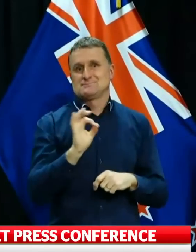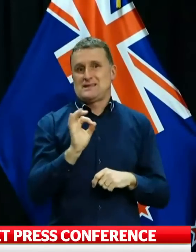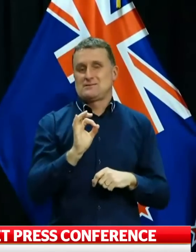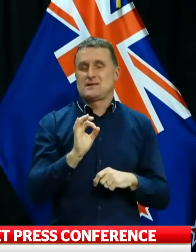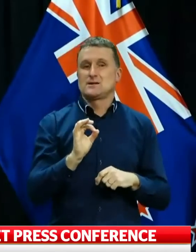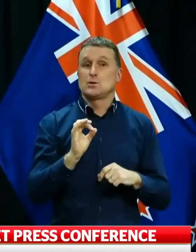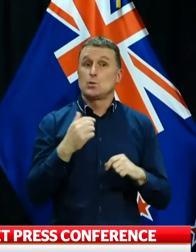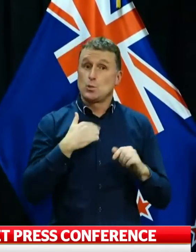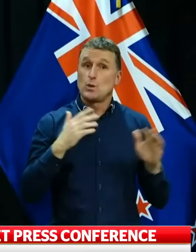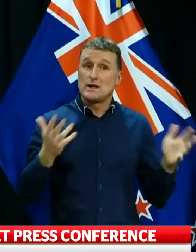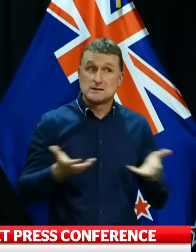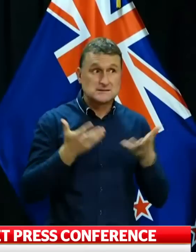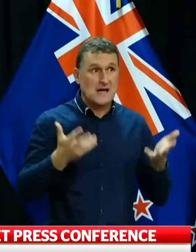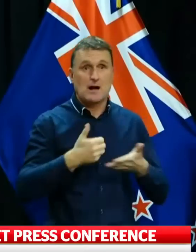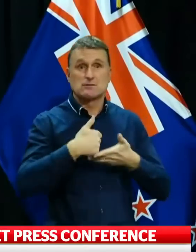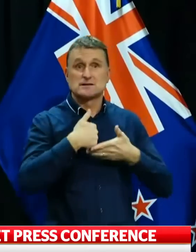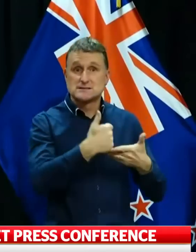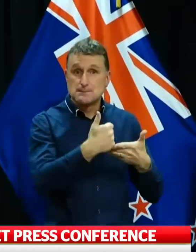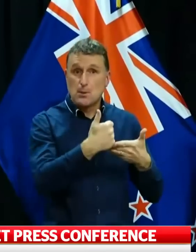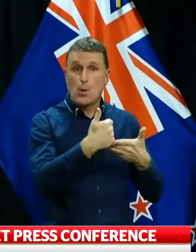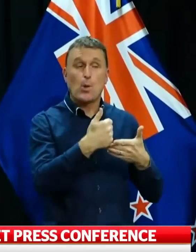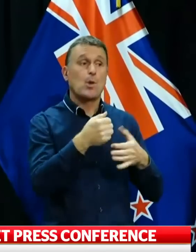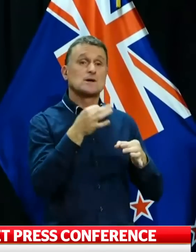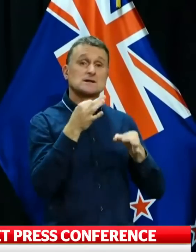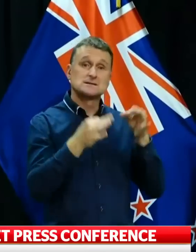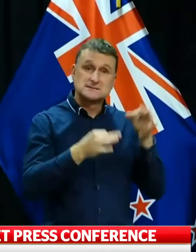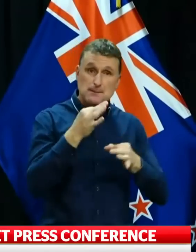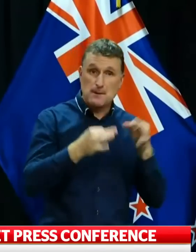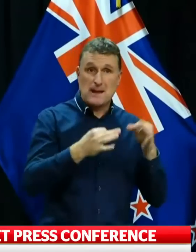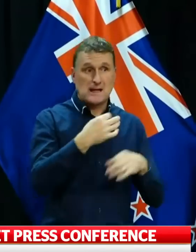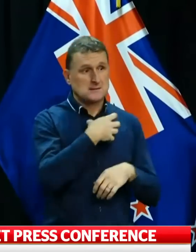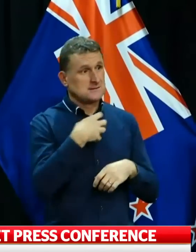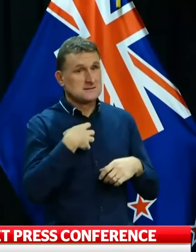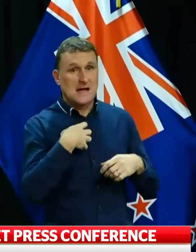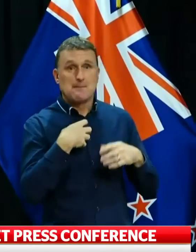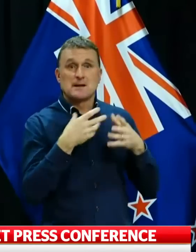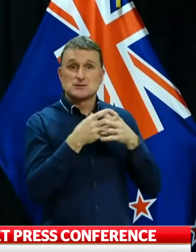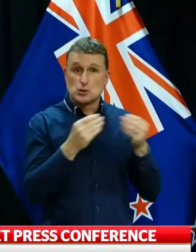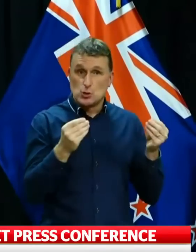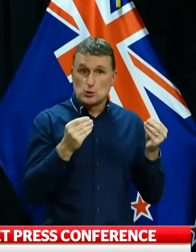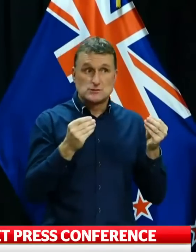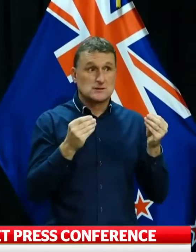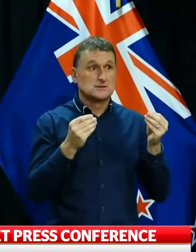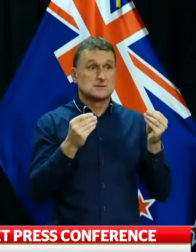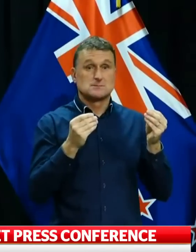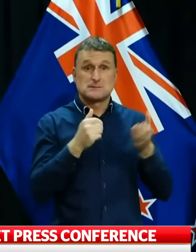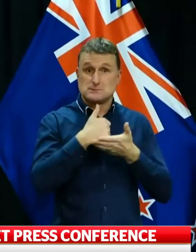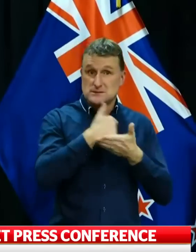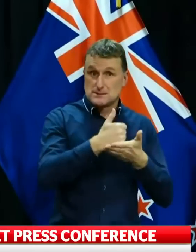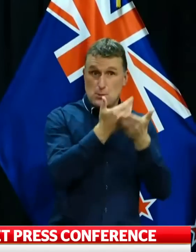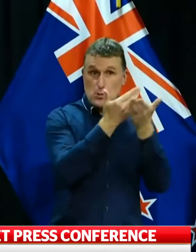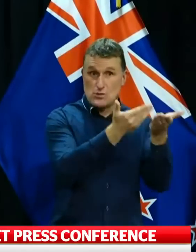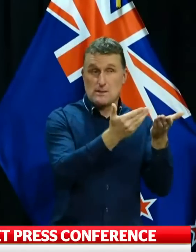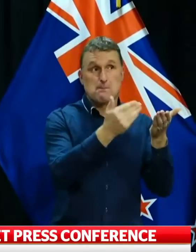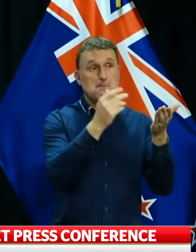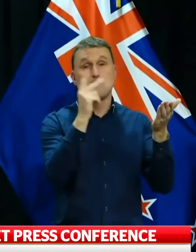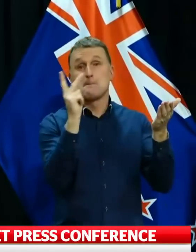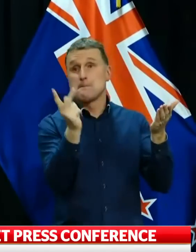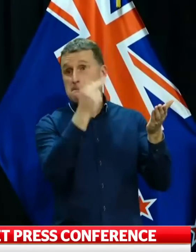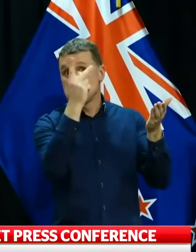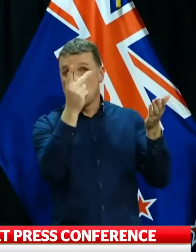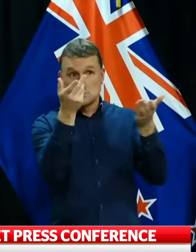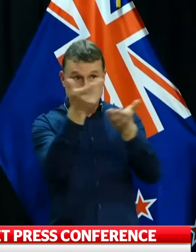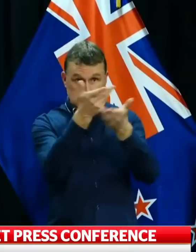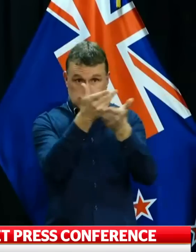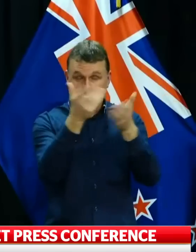a diplomatic solution. A diplomatic solution would, of course, require both parties to be satisfied by the agreement that's being reached. But we're very clear